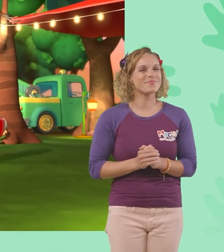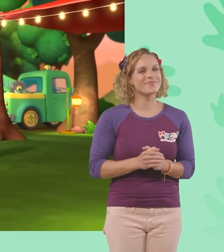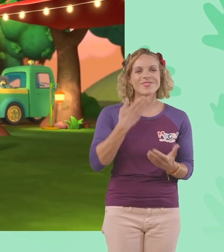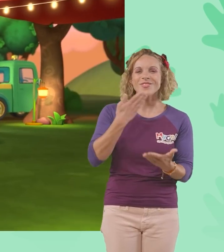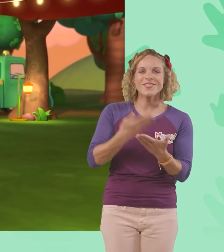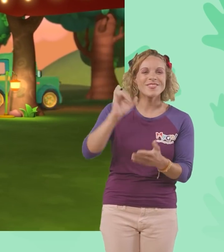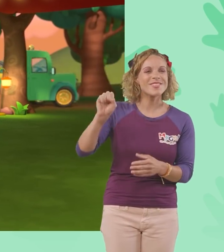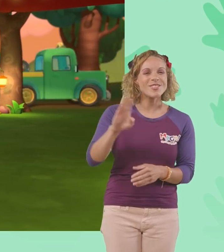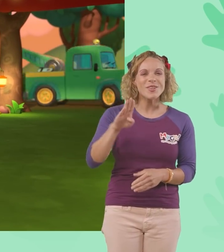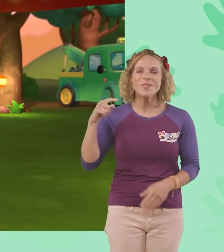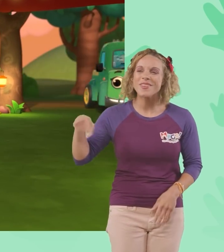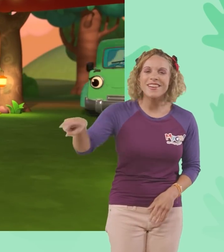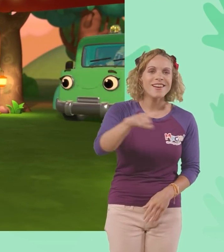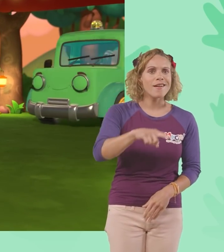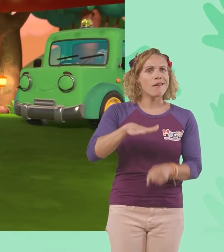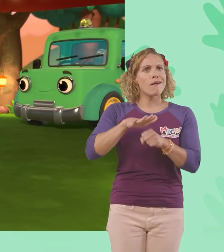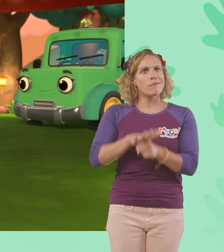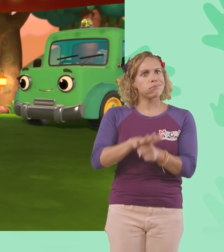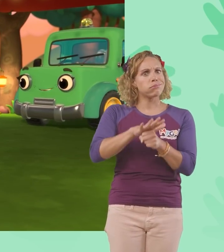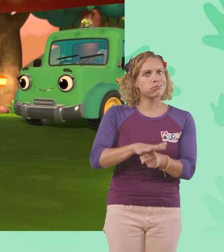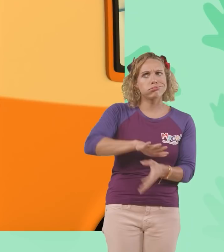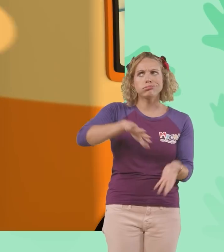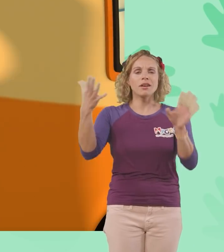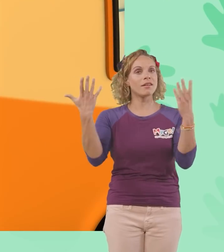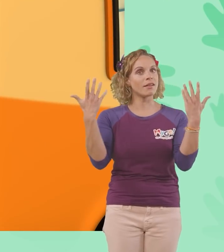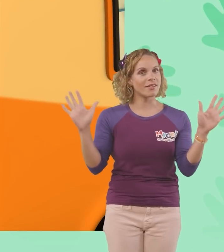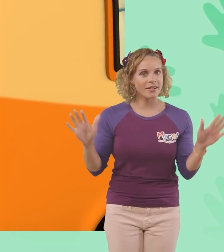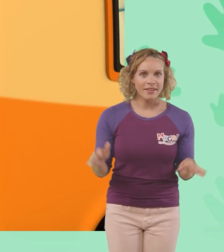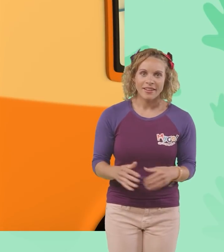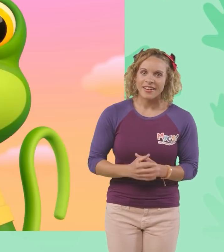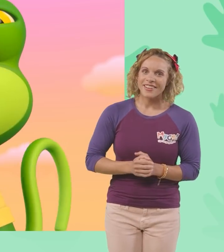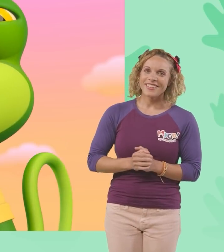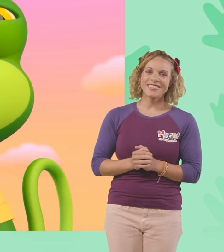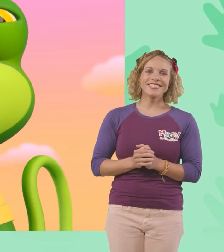Oh, good job, everyone! Panic over!